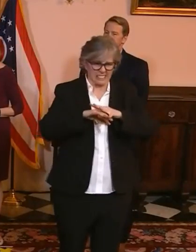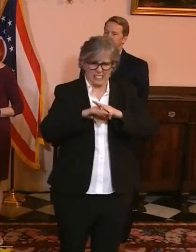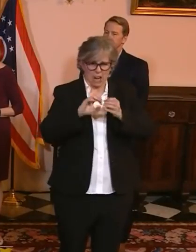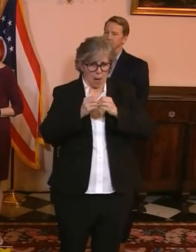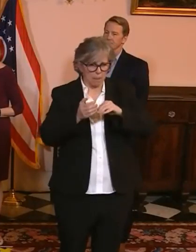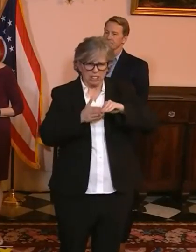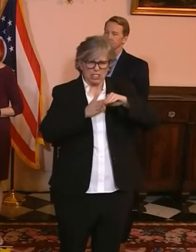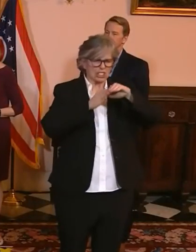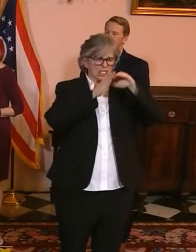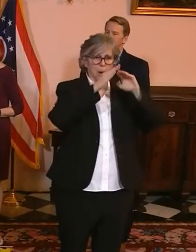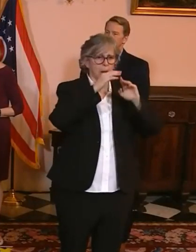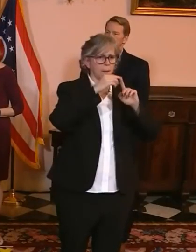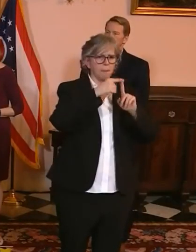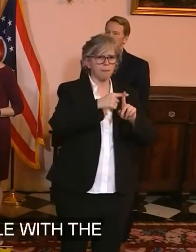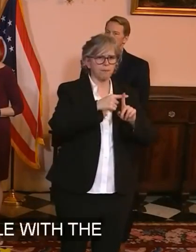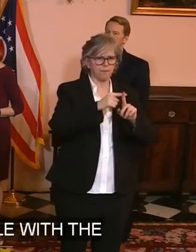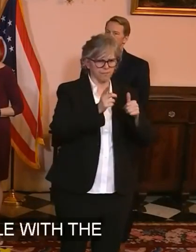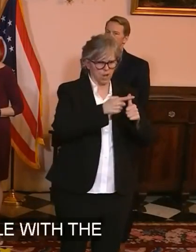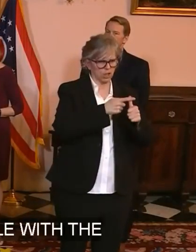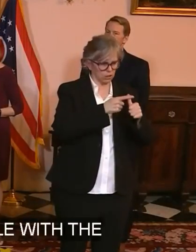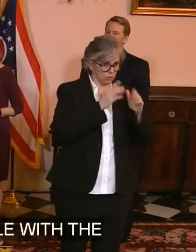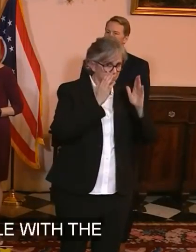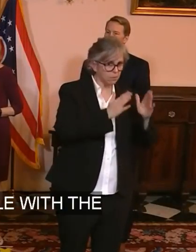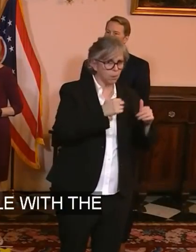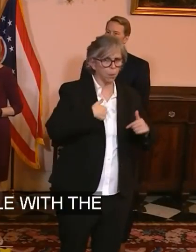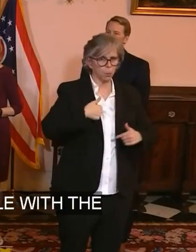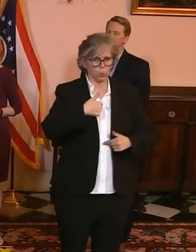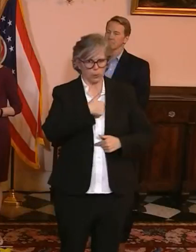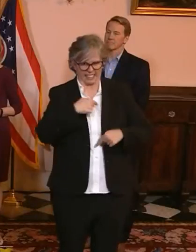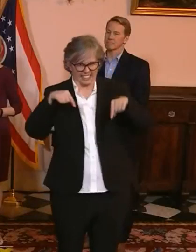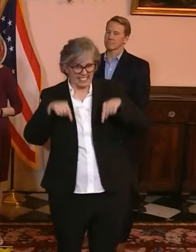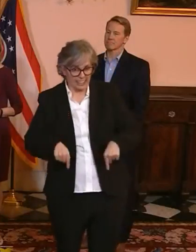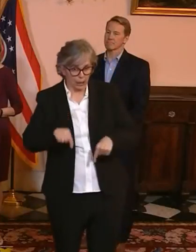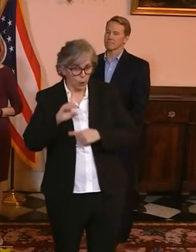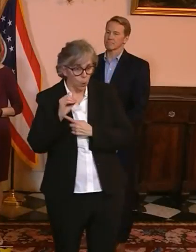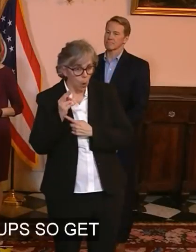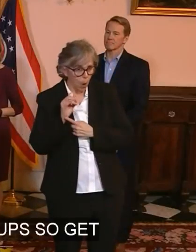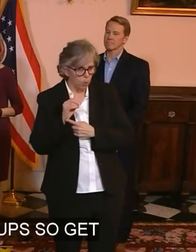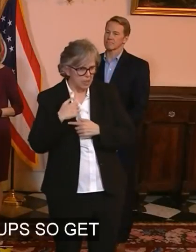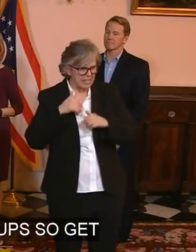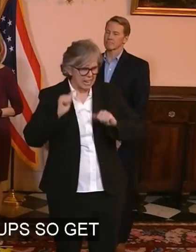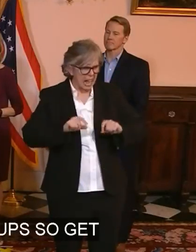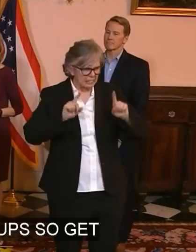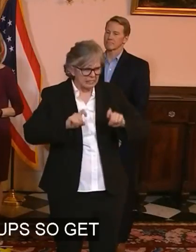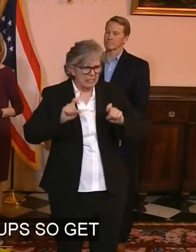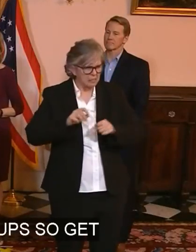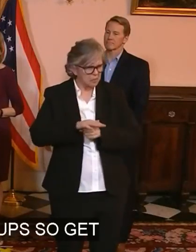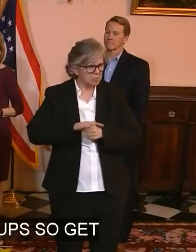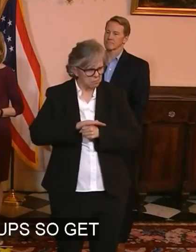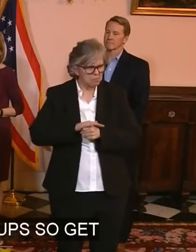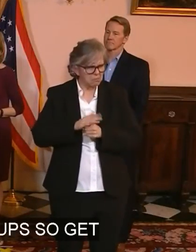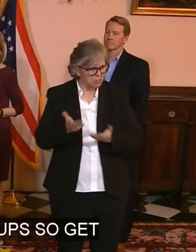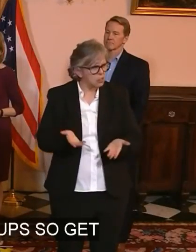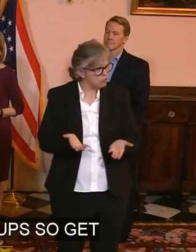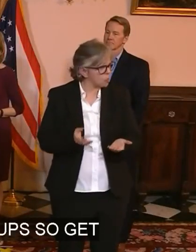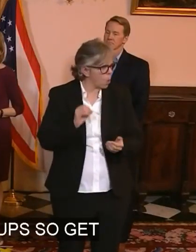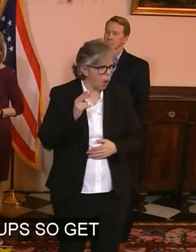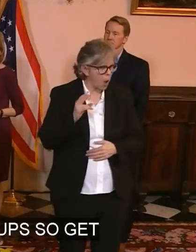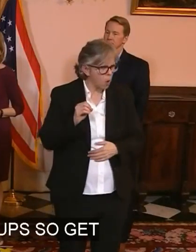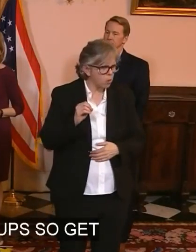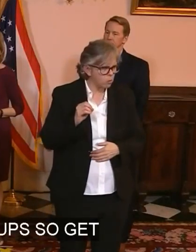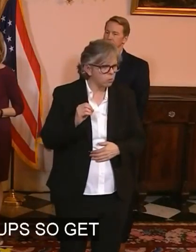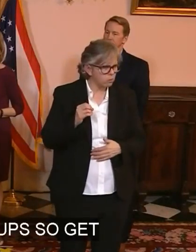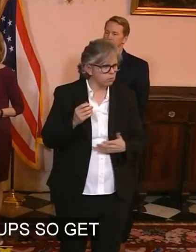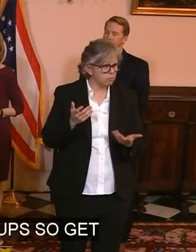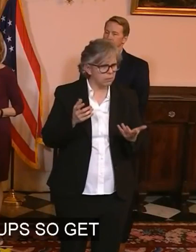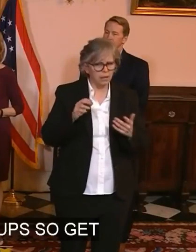to test those high-risk groups. So get us those tests immediately. Send them to the Ohio Department of Health, or if you're nearby